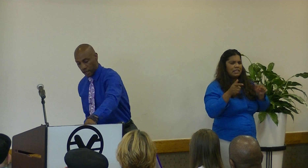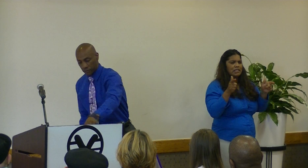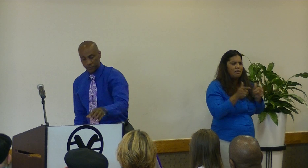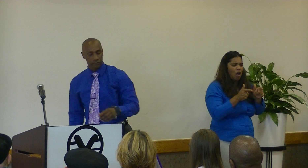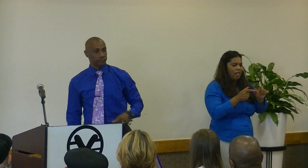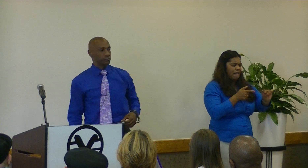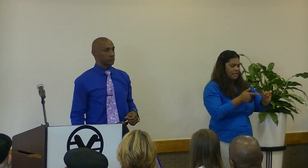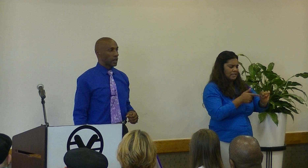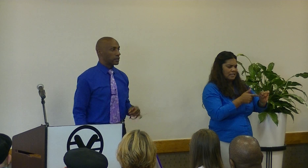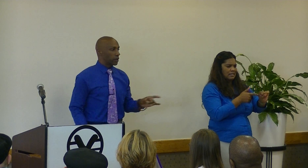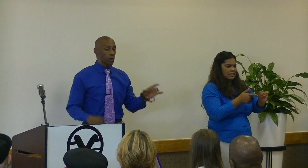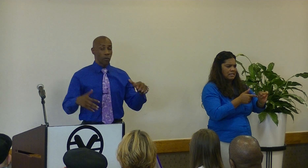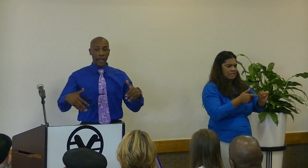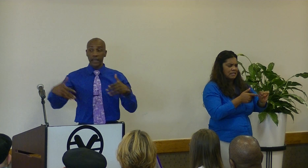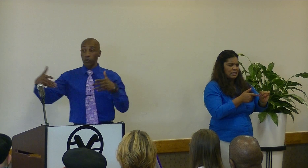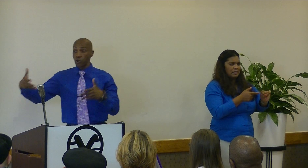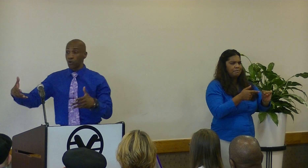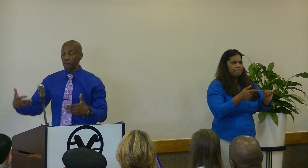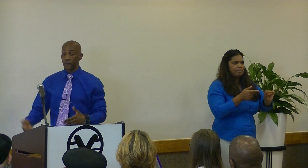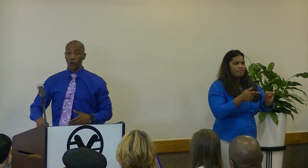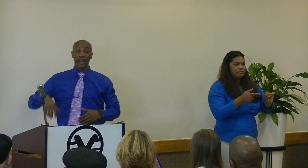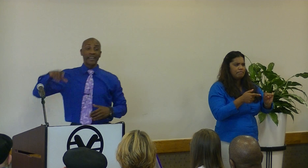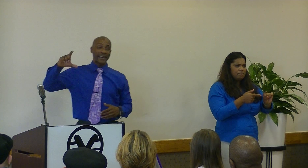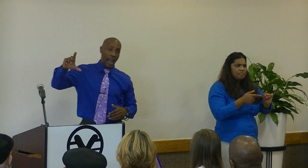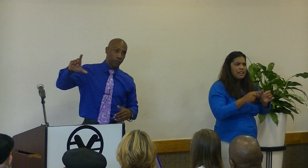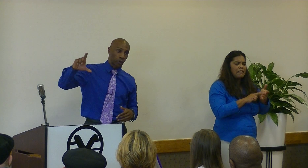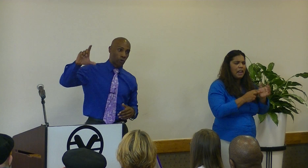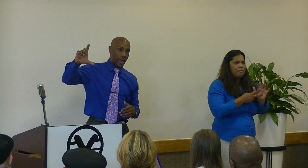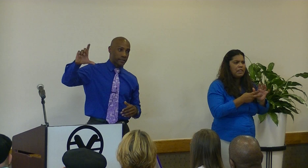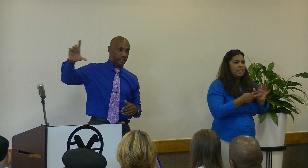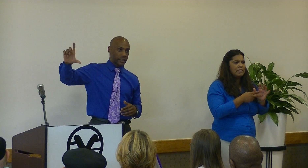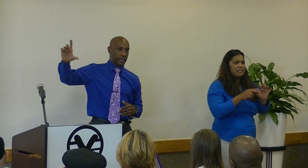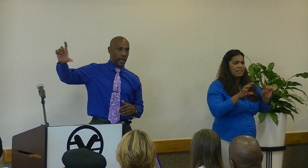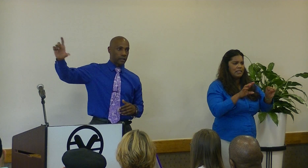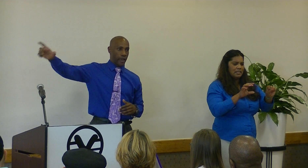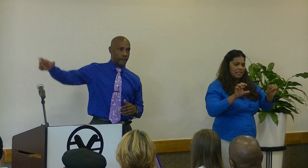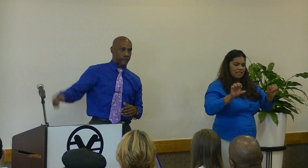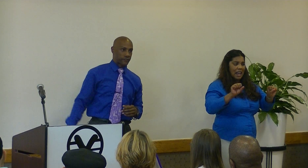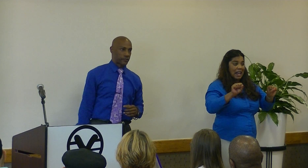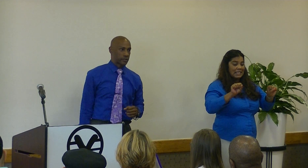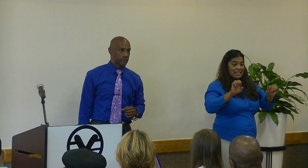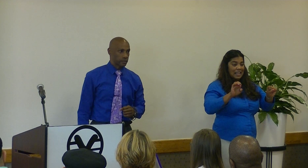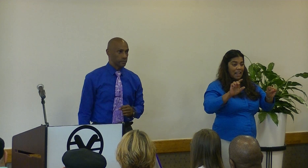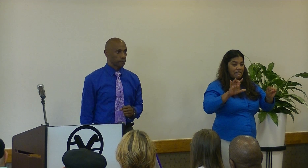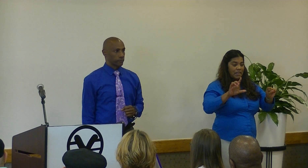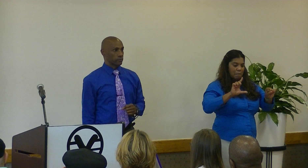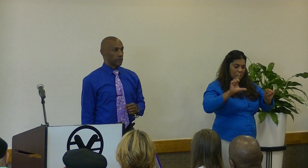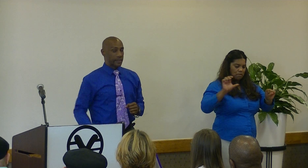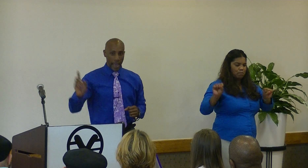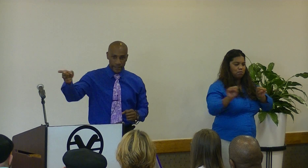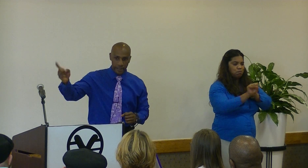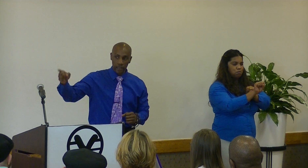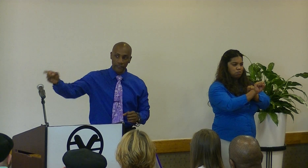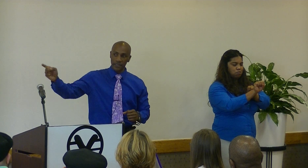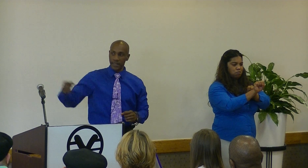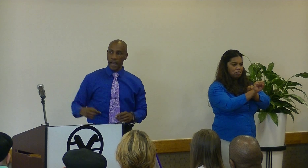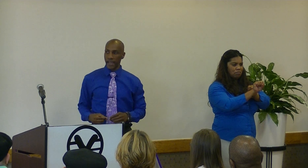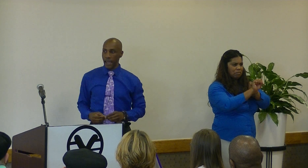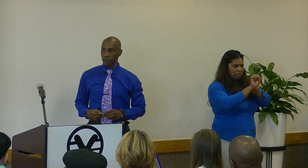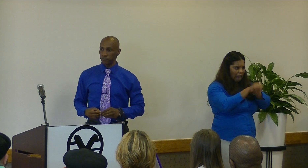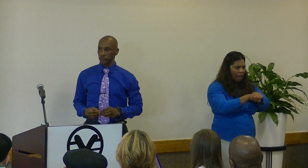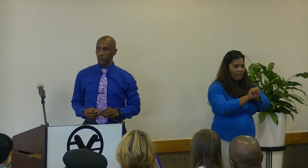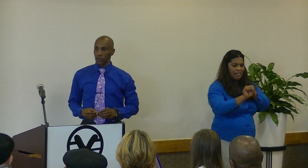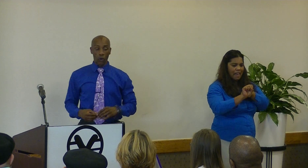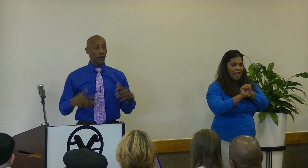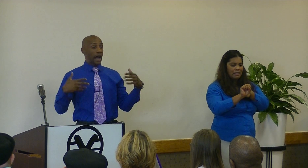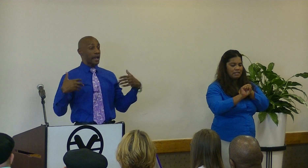lowercase s self, then we are making room for capital S-E-L-F. That self is the I